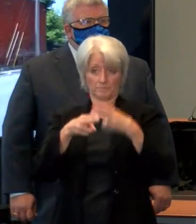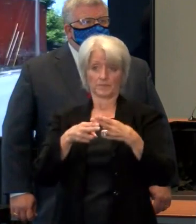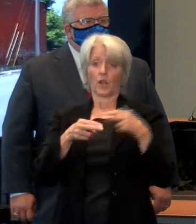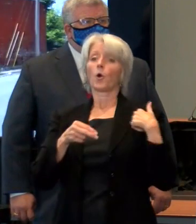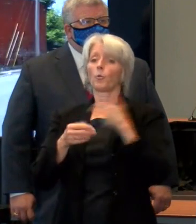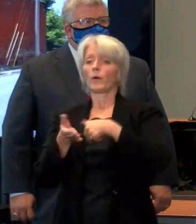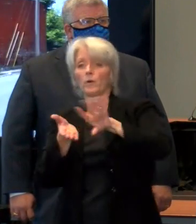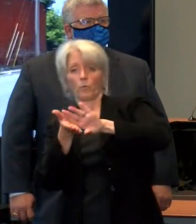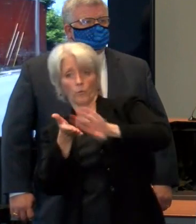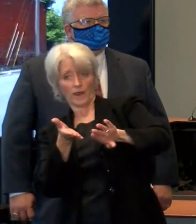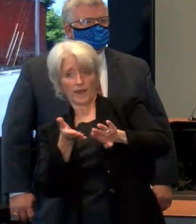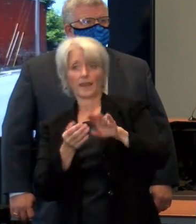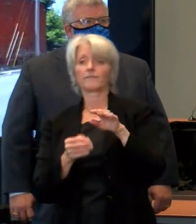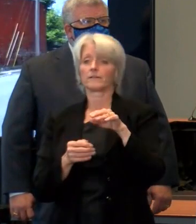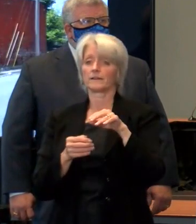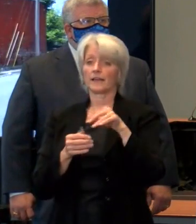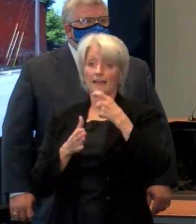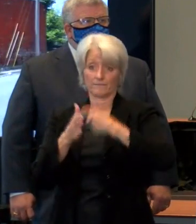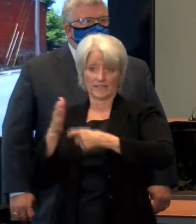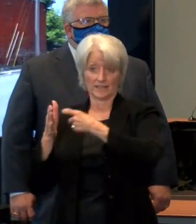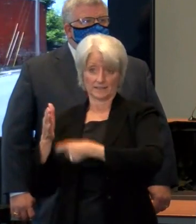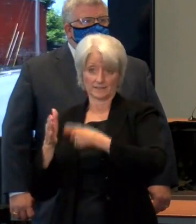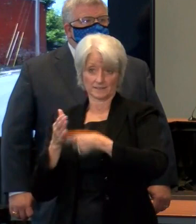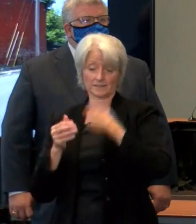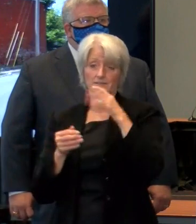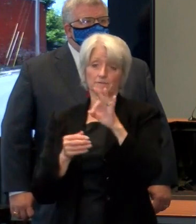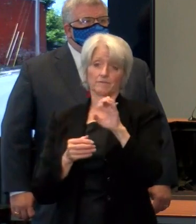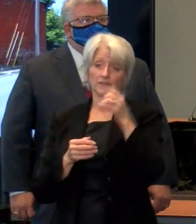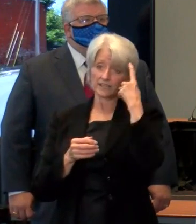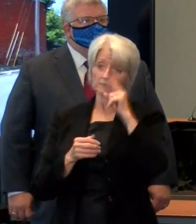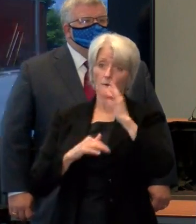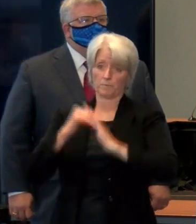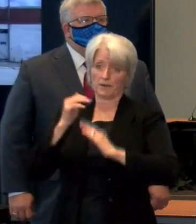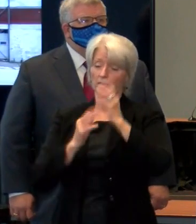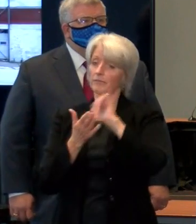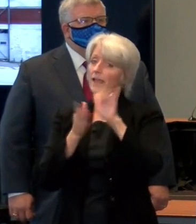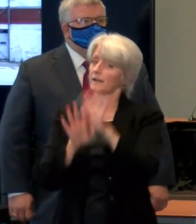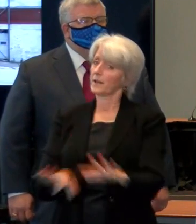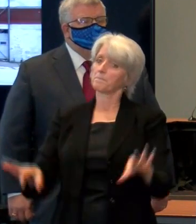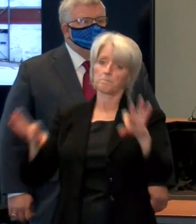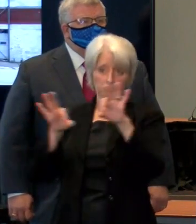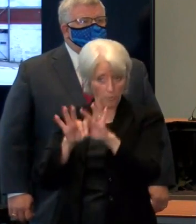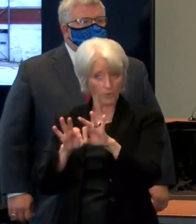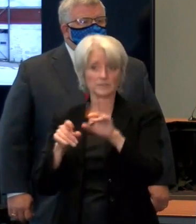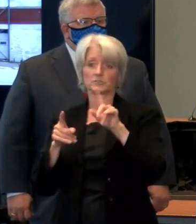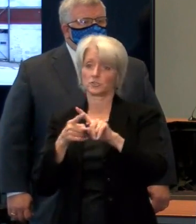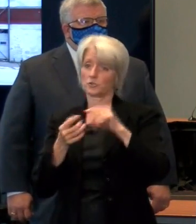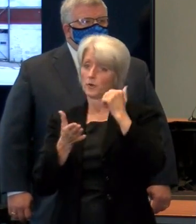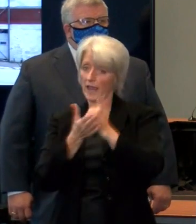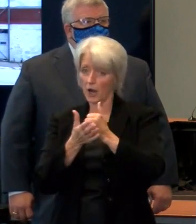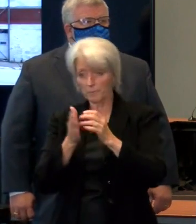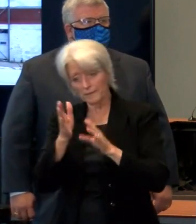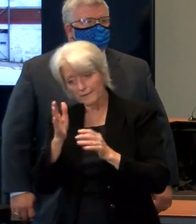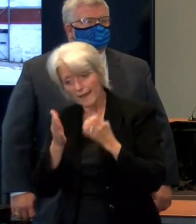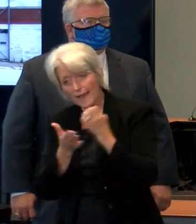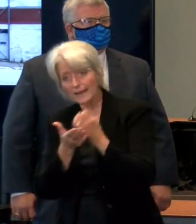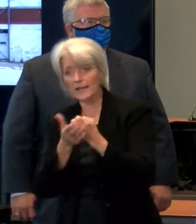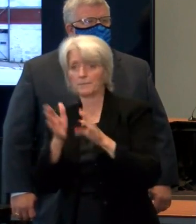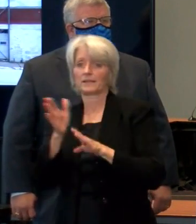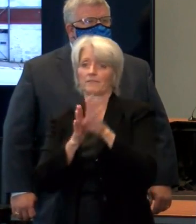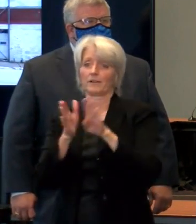building permit fees, which is a big portion of many different development costs, that we will waive those particular fees as we move